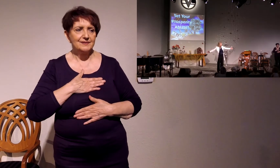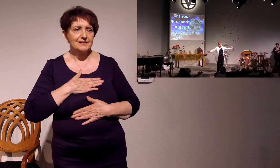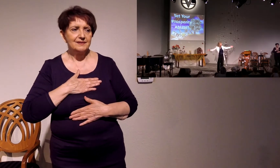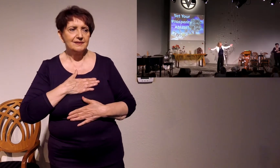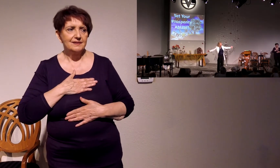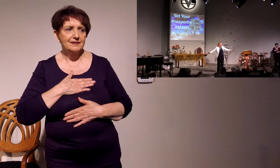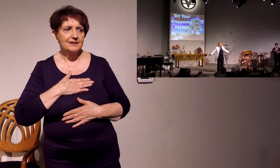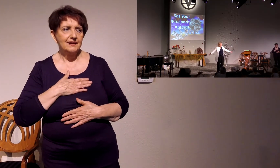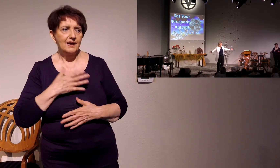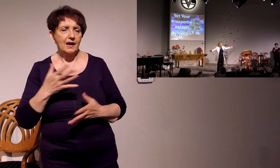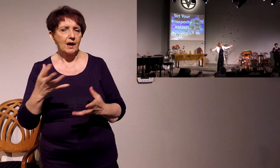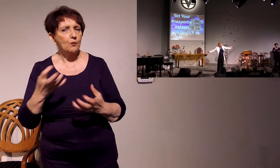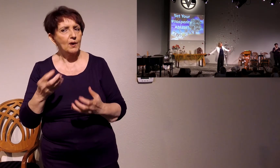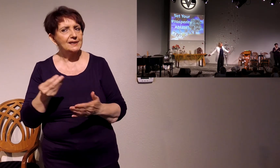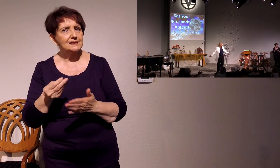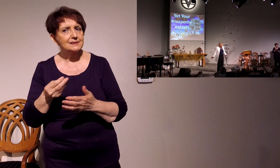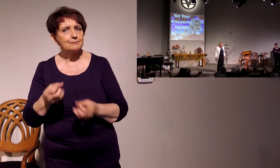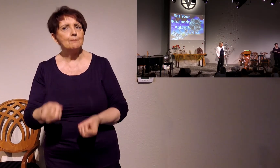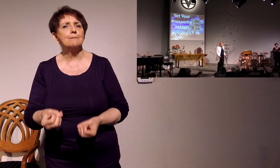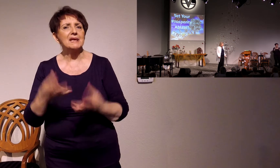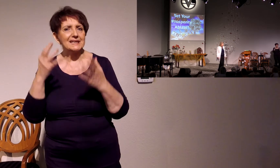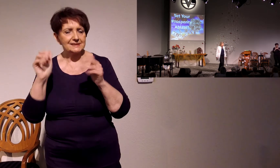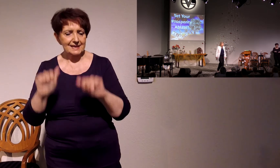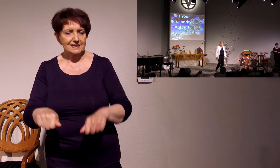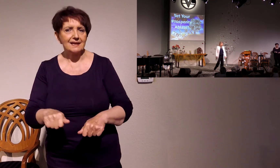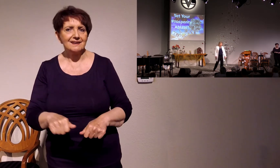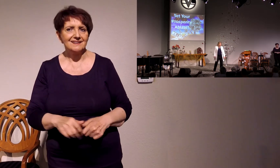And I want as many of them as I can this life.